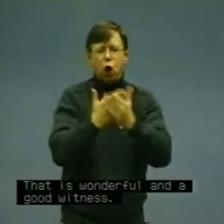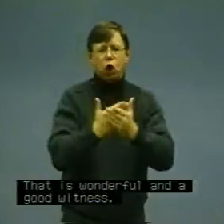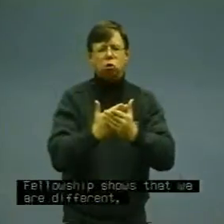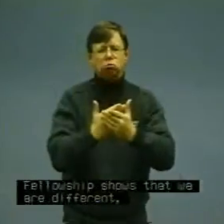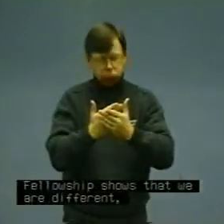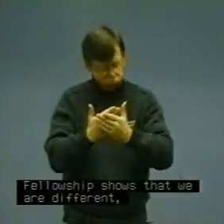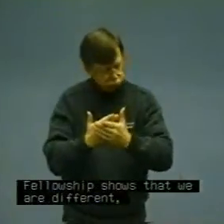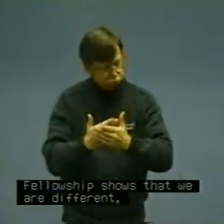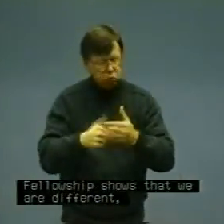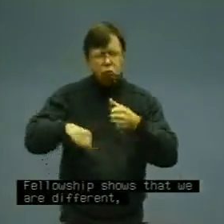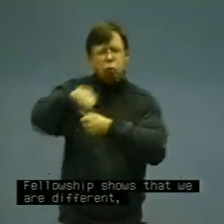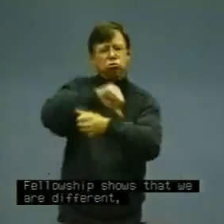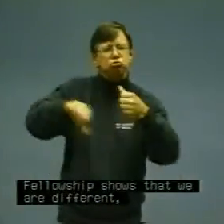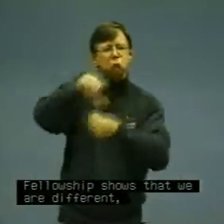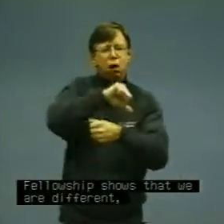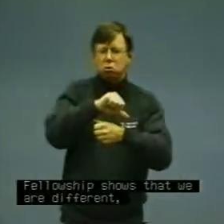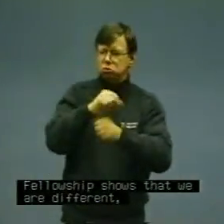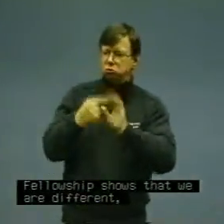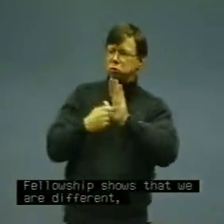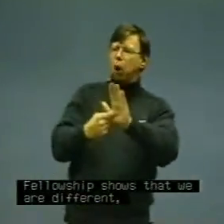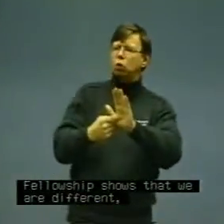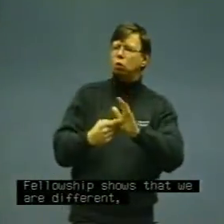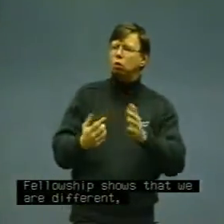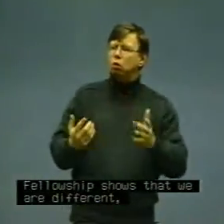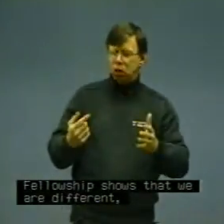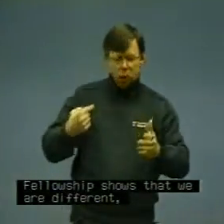and a good witness. Fellowship shows that we are different.